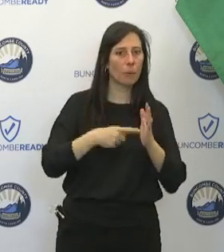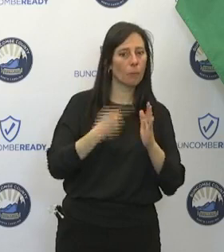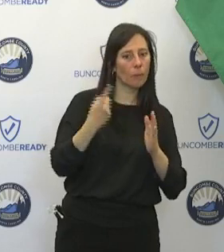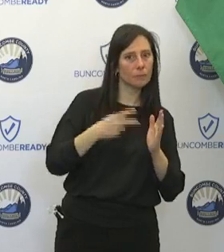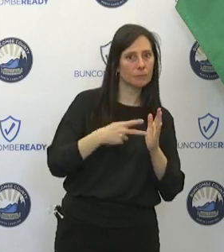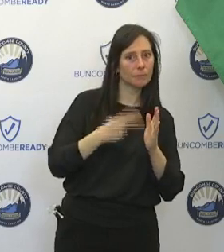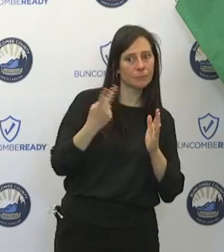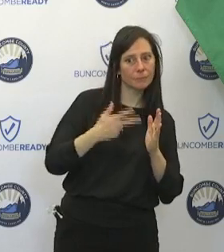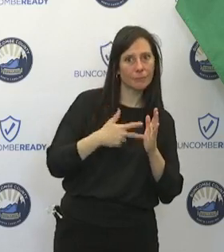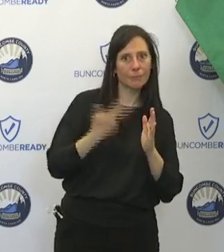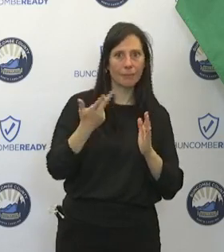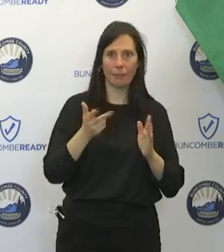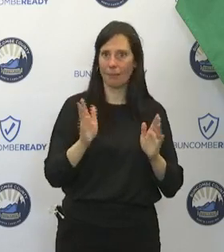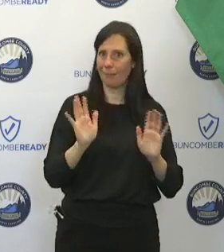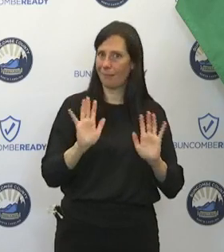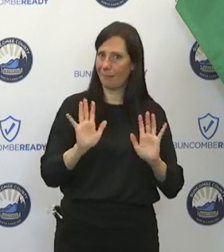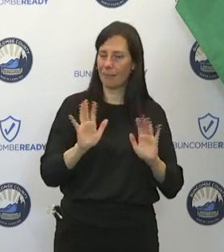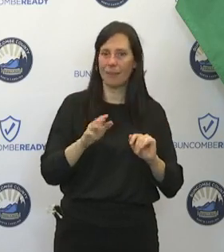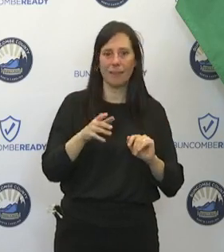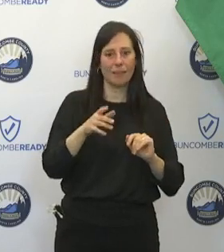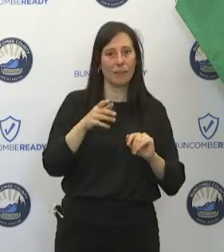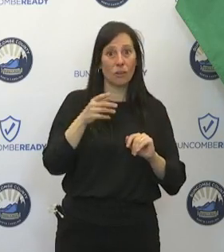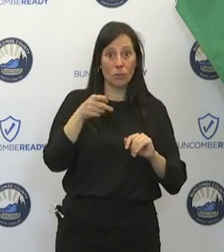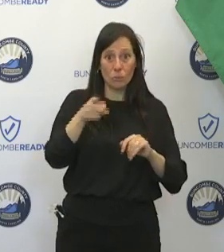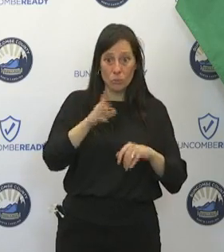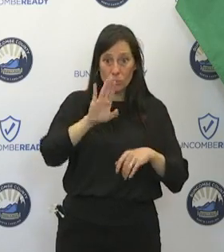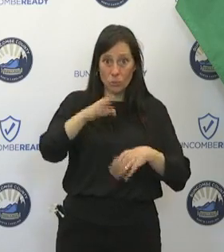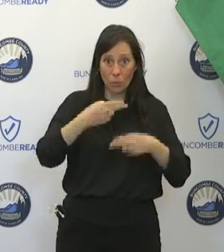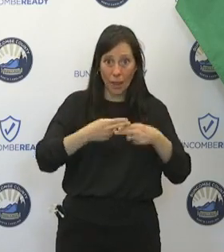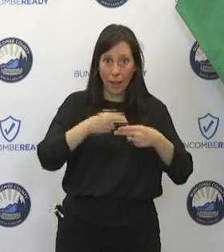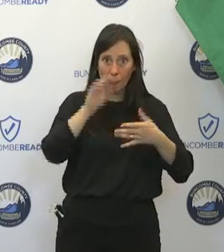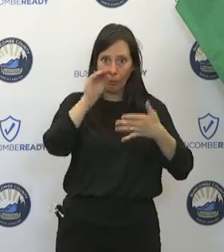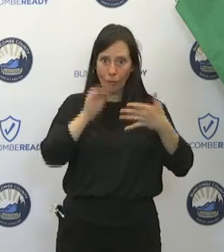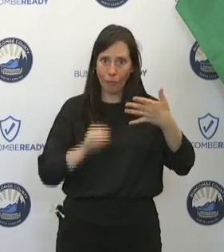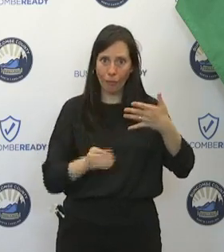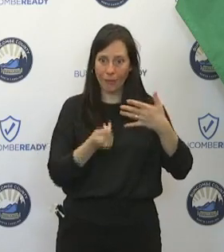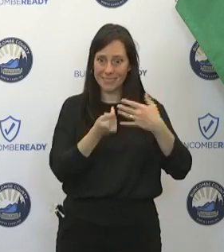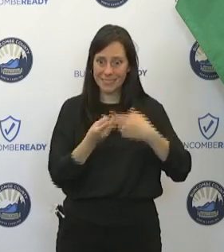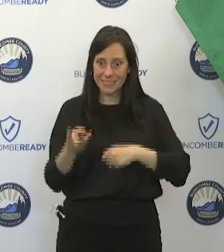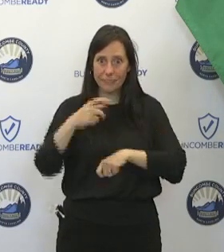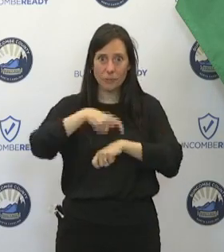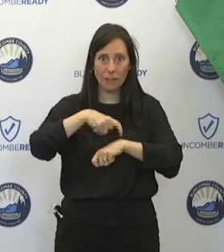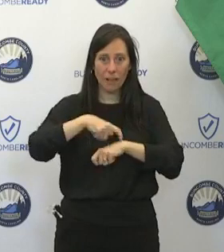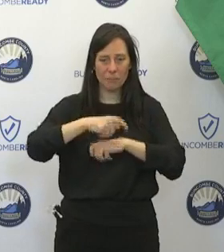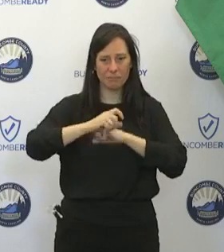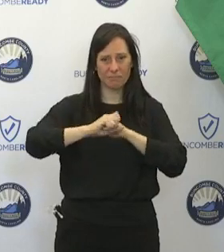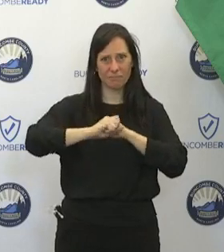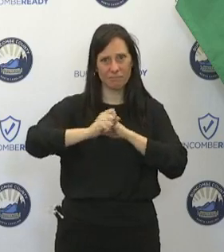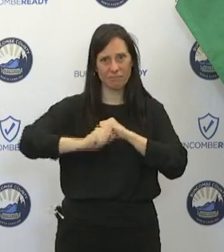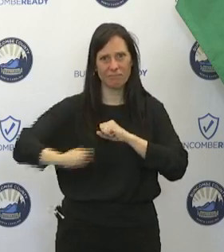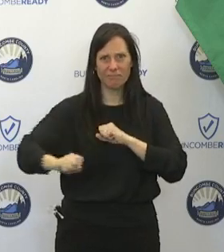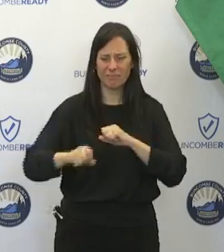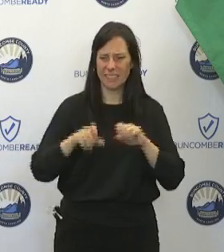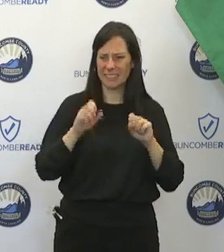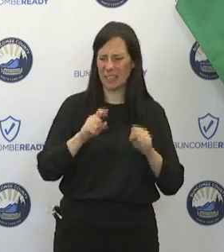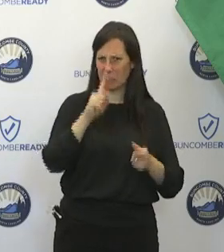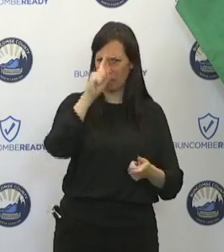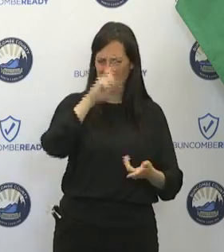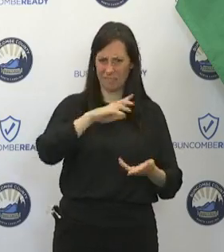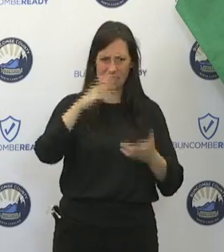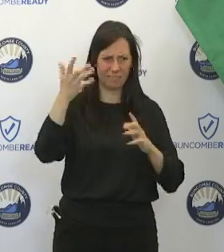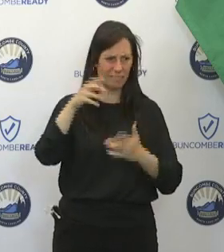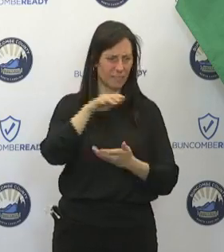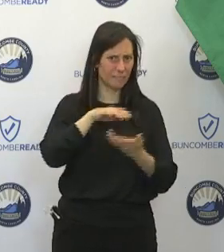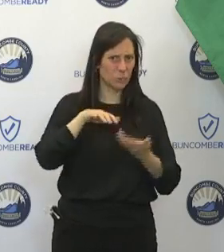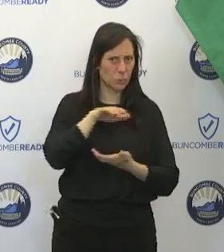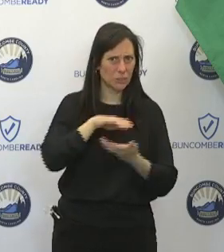multiple times, it slows down our process and creates more work for those scheduling the appointments, and also leads to confusion. If you